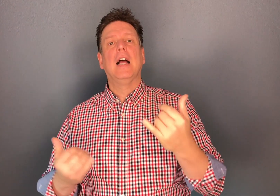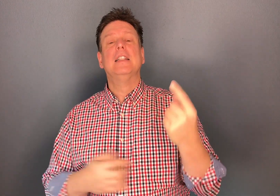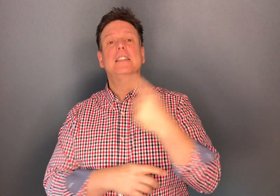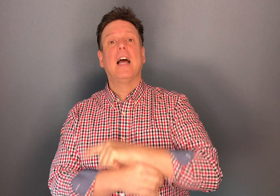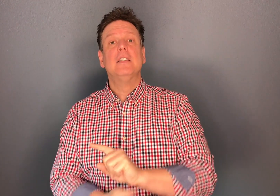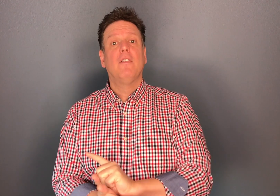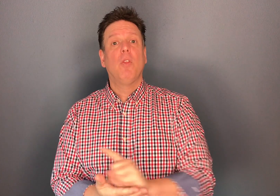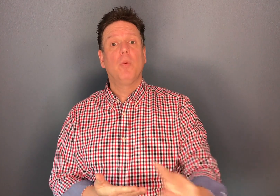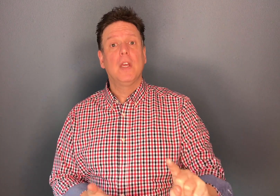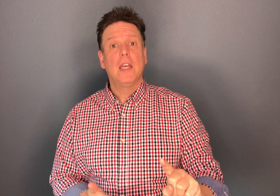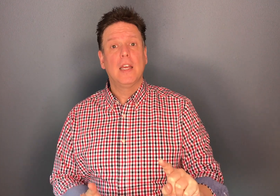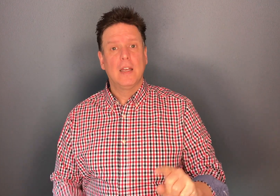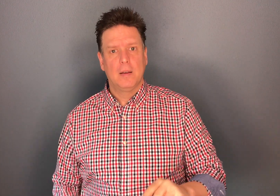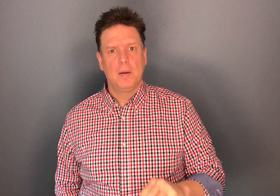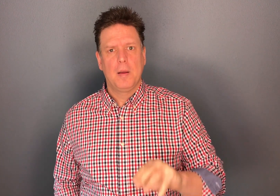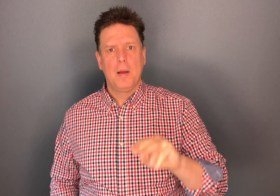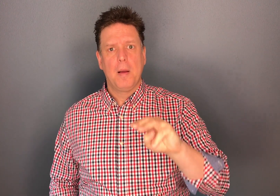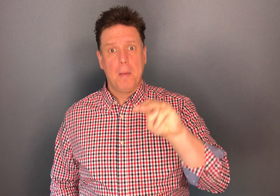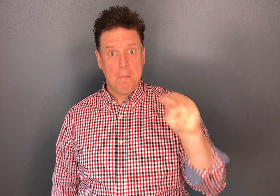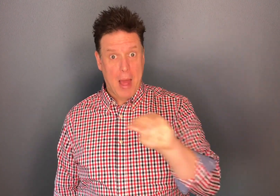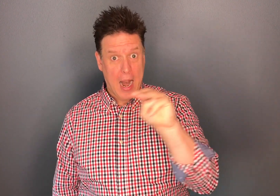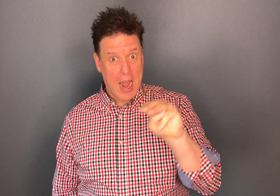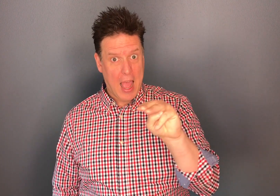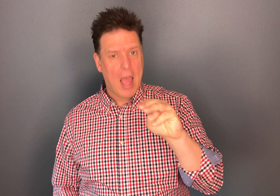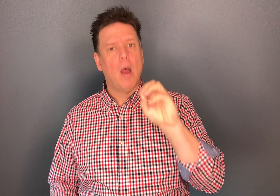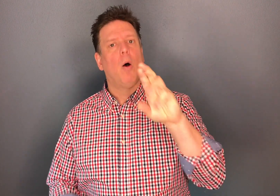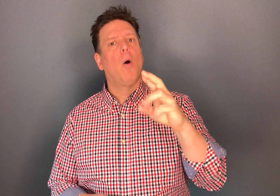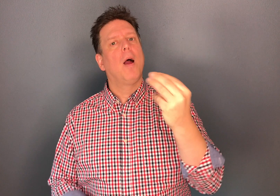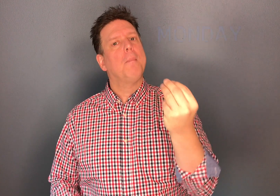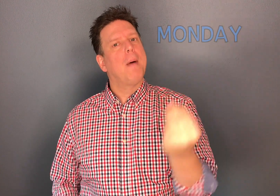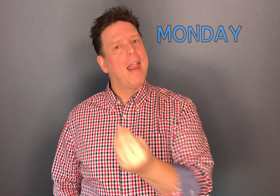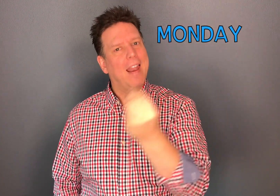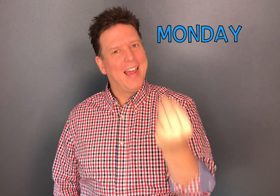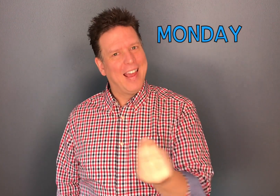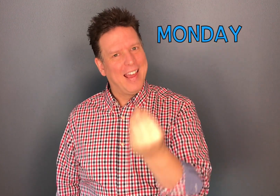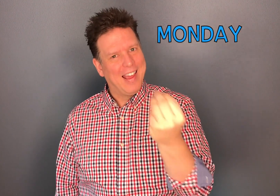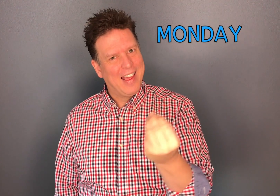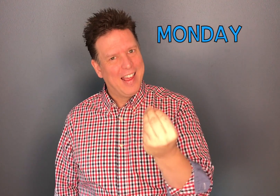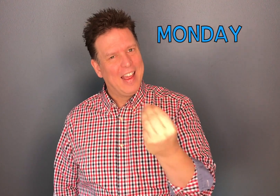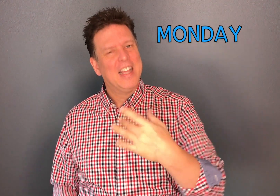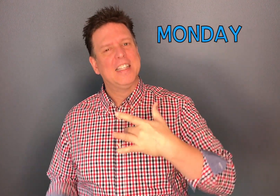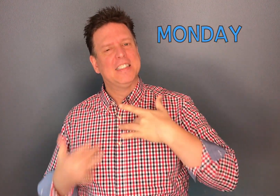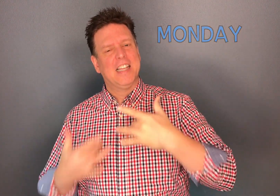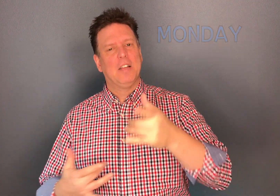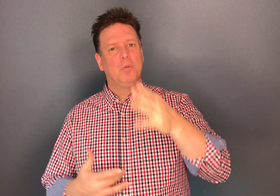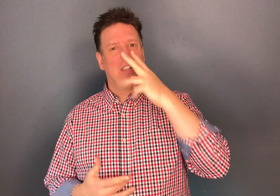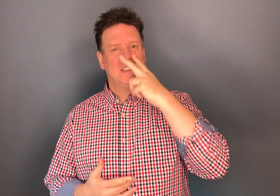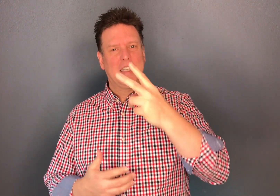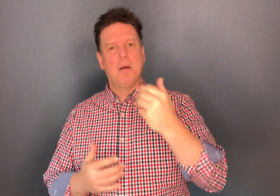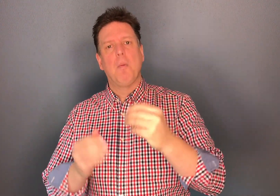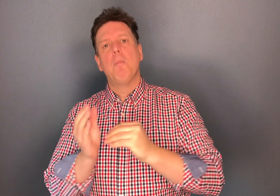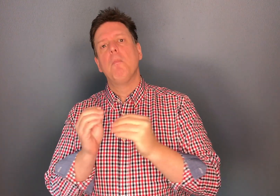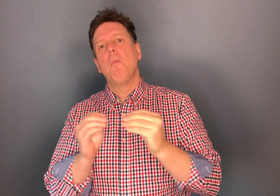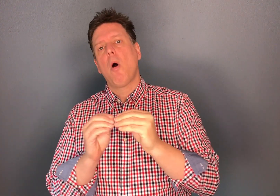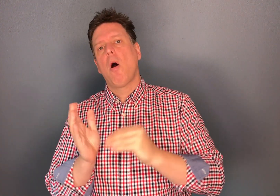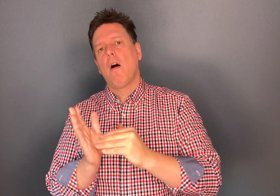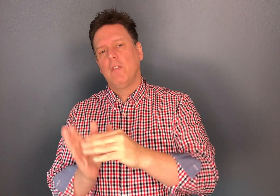Okay, now the days of the week. Starting with Monday or Monday. You'll tend to see it